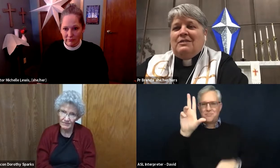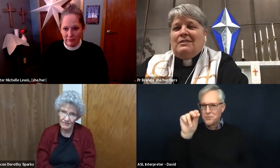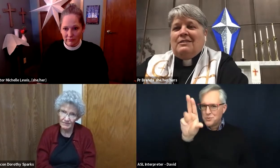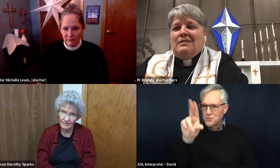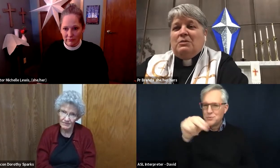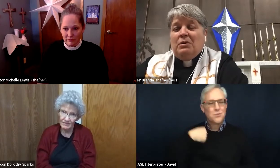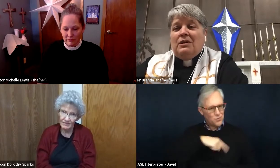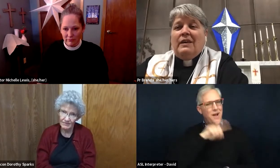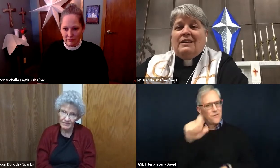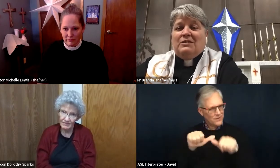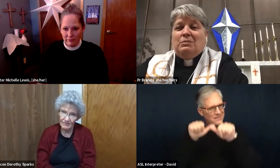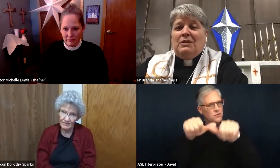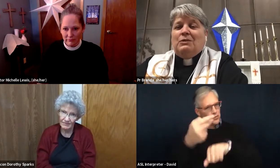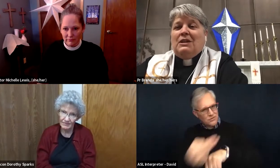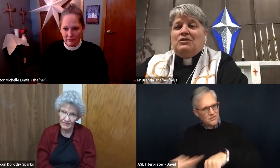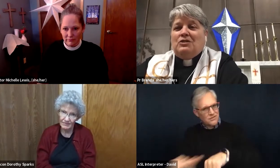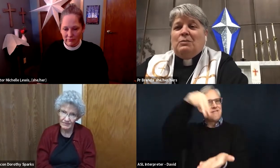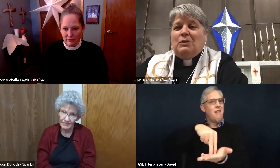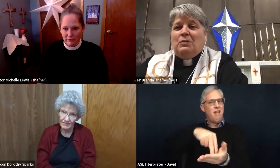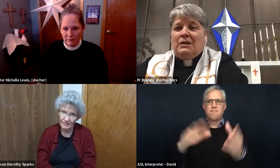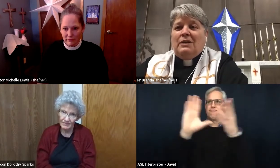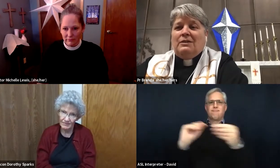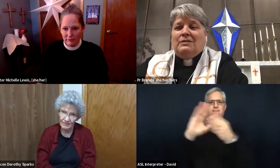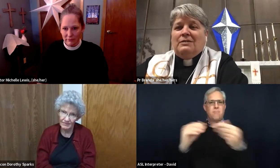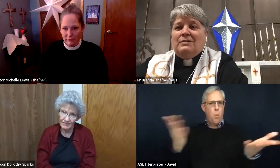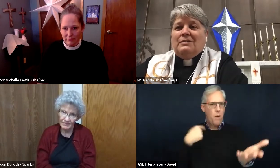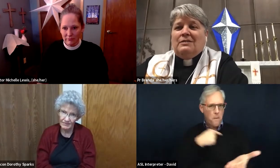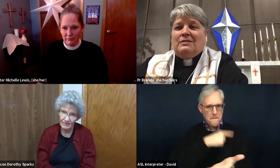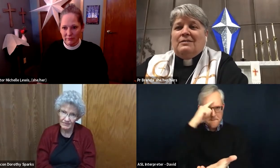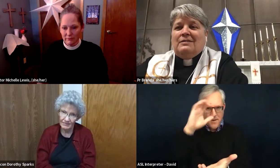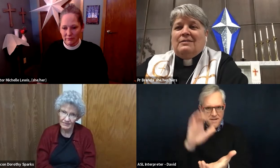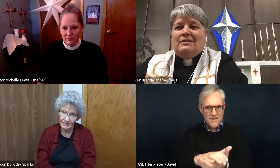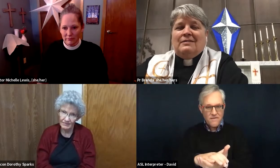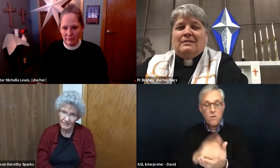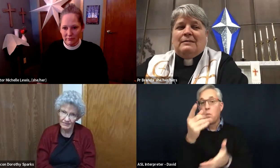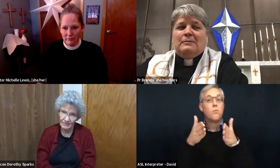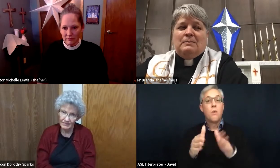believe. And part of that is building relationship with one another.